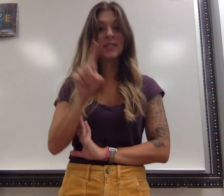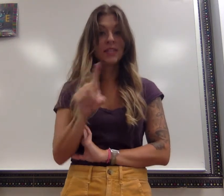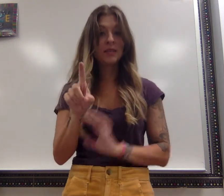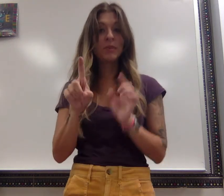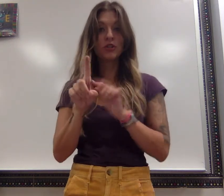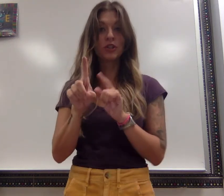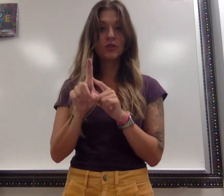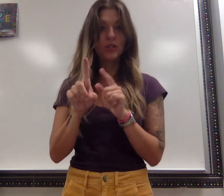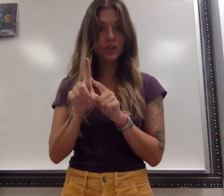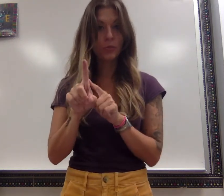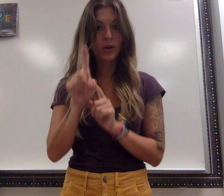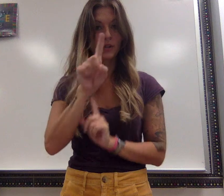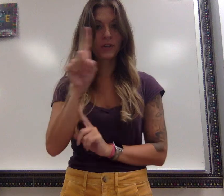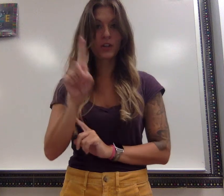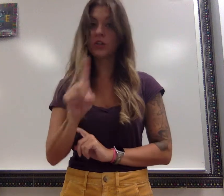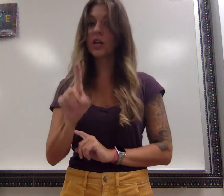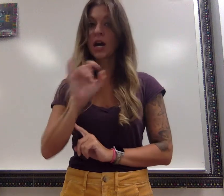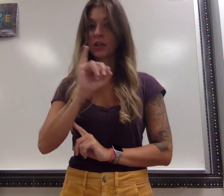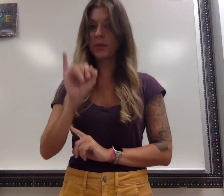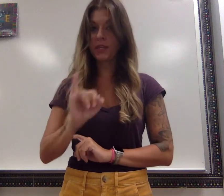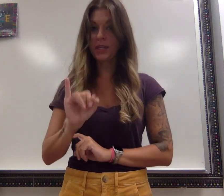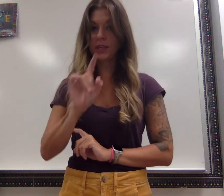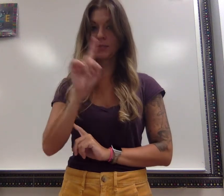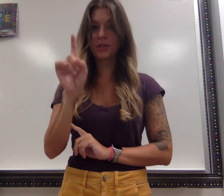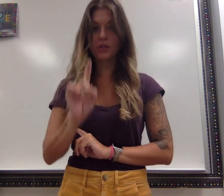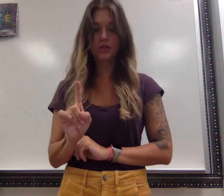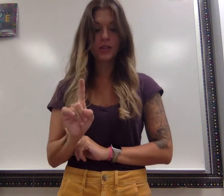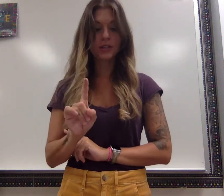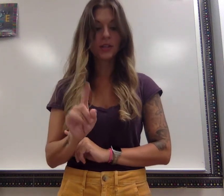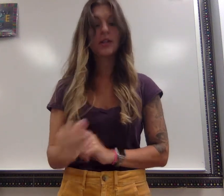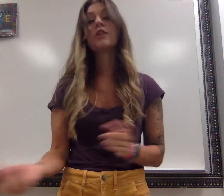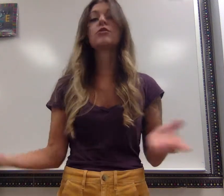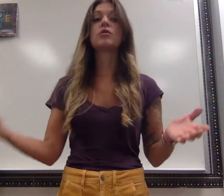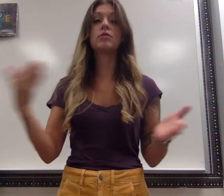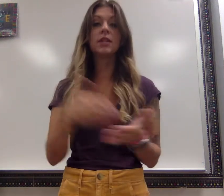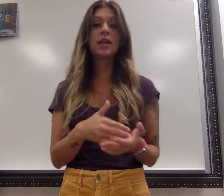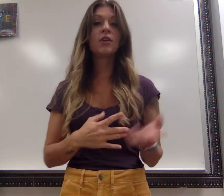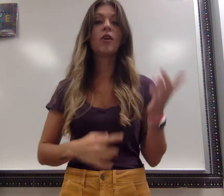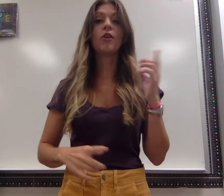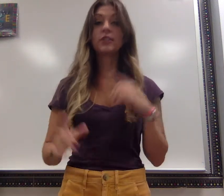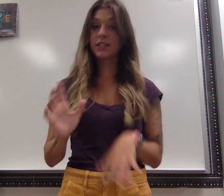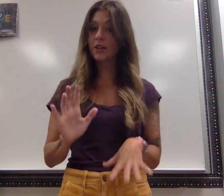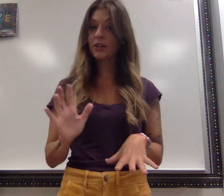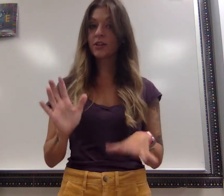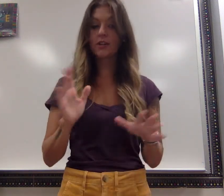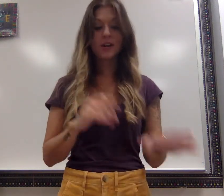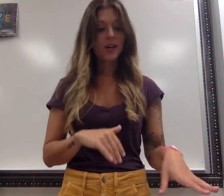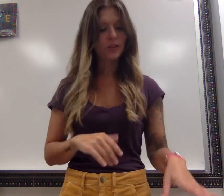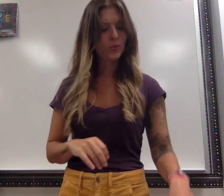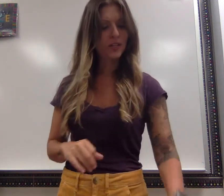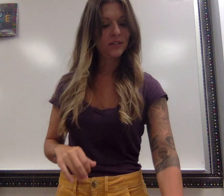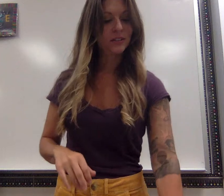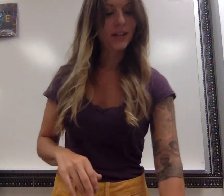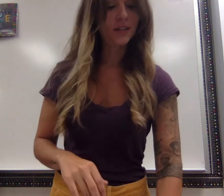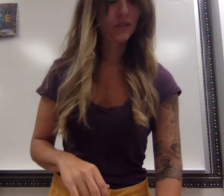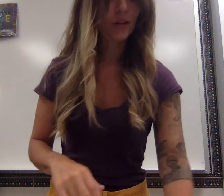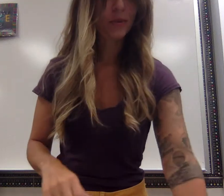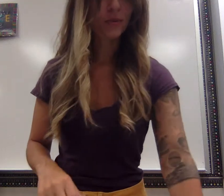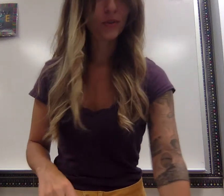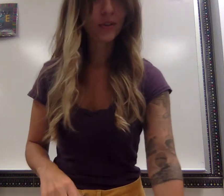Z, make sure you're using your pointer finger, not your pinky, but you just trace it. So let's do it again, all together. I know I didn't stop and review the